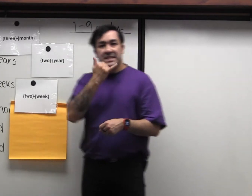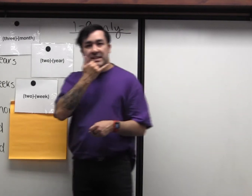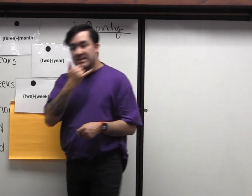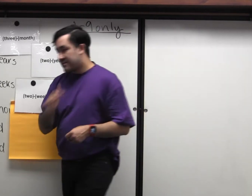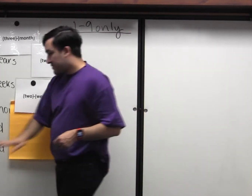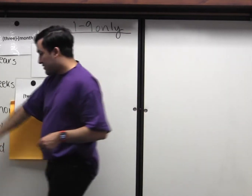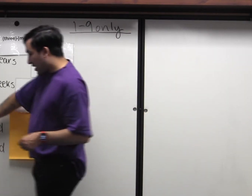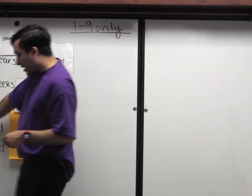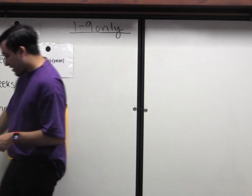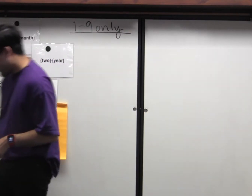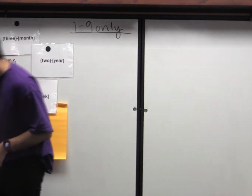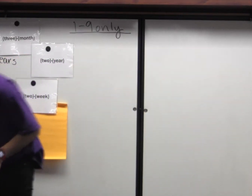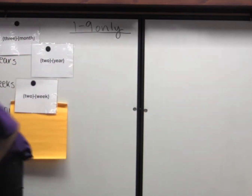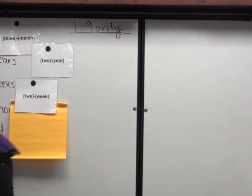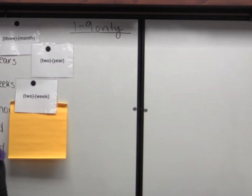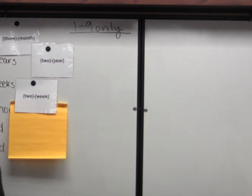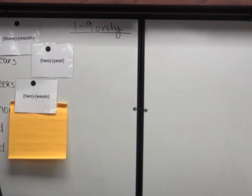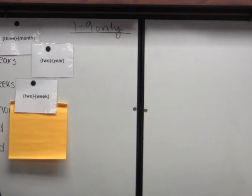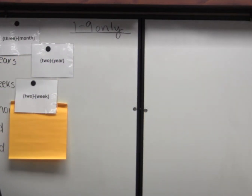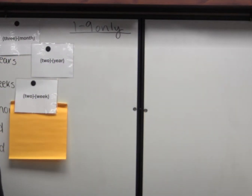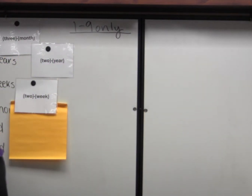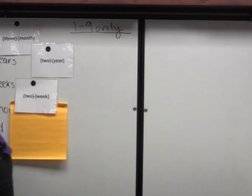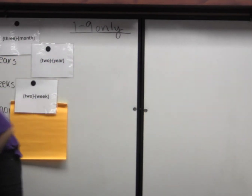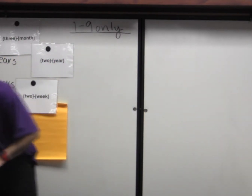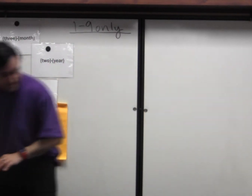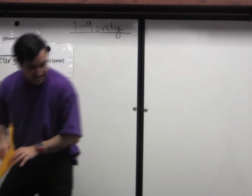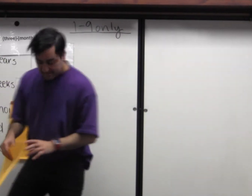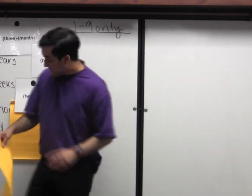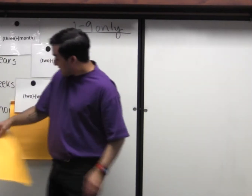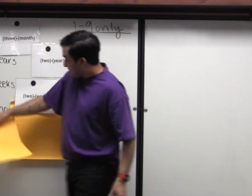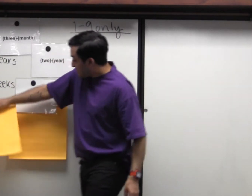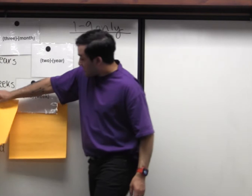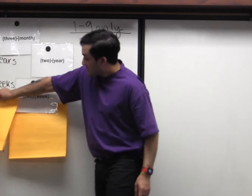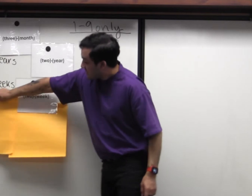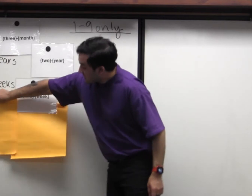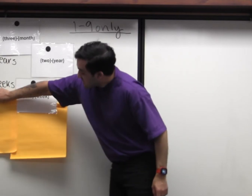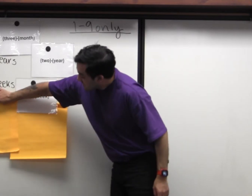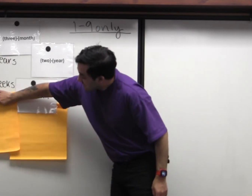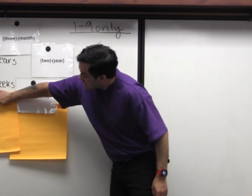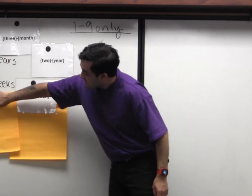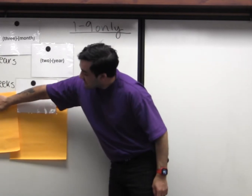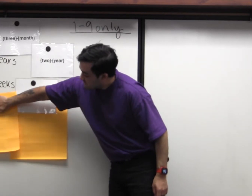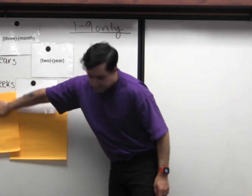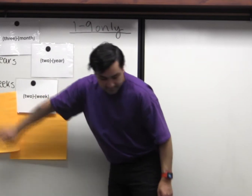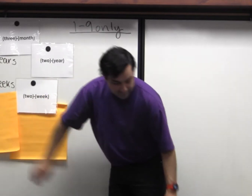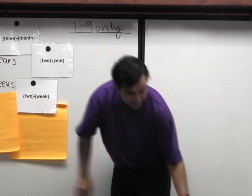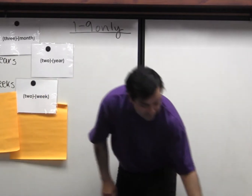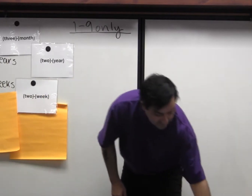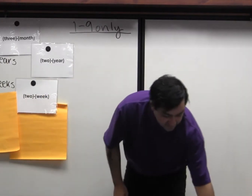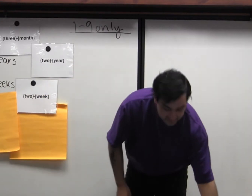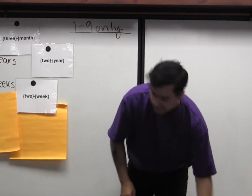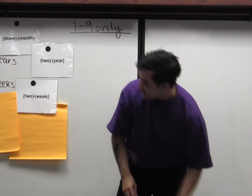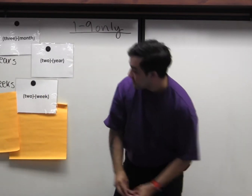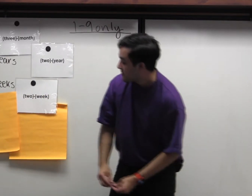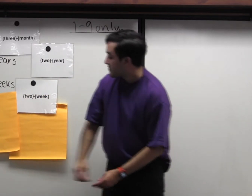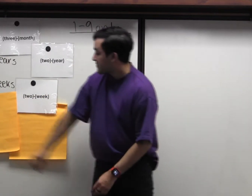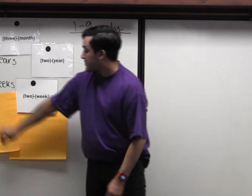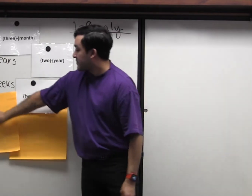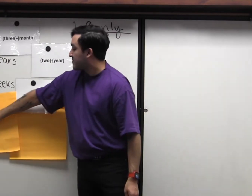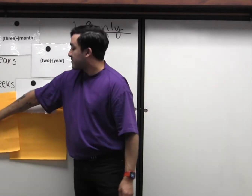hoops. We'll talk about that in the next video. Don't know why that fell off. Not as sticky as I thought it was, so let's